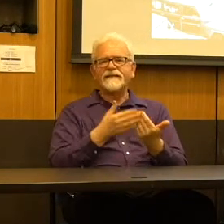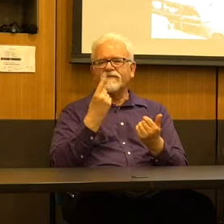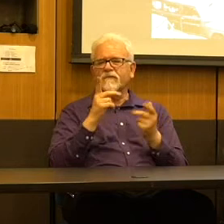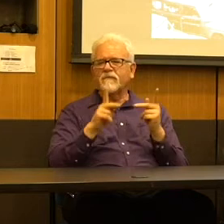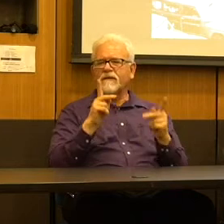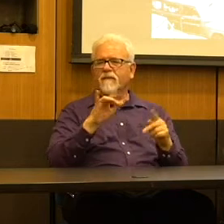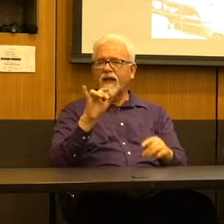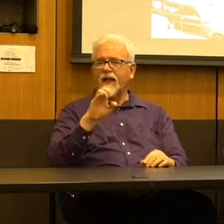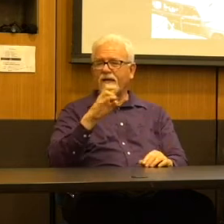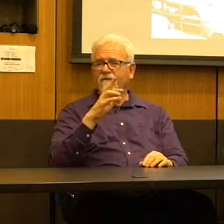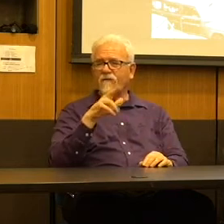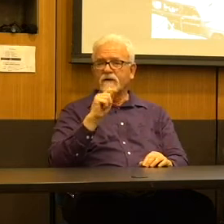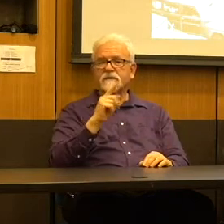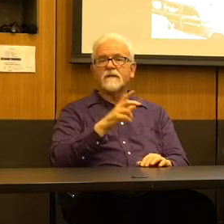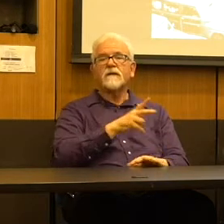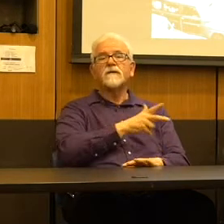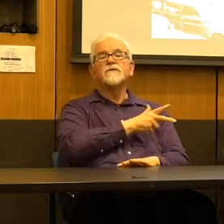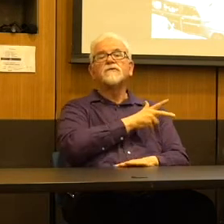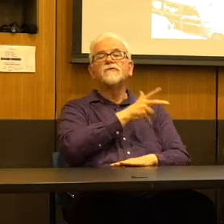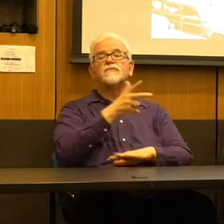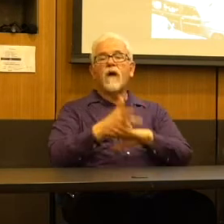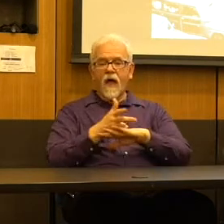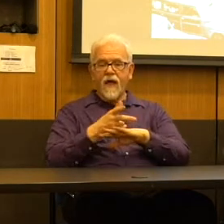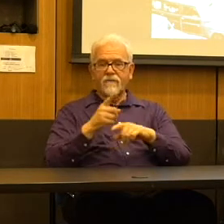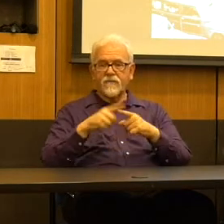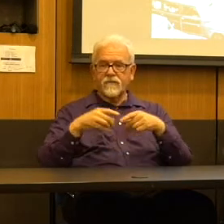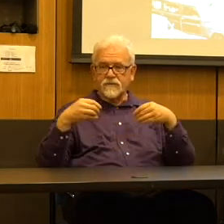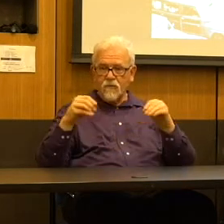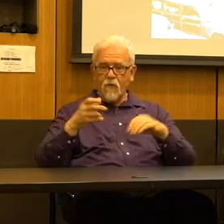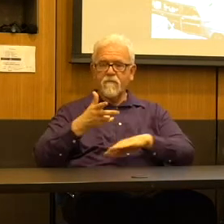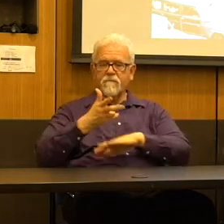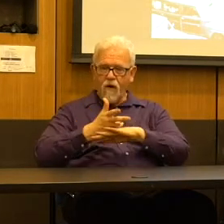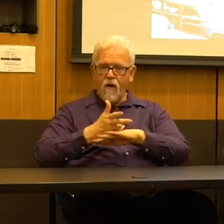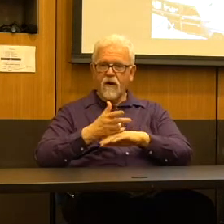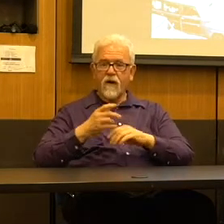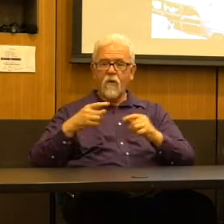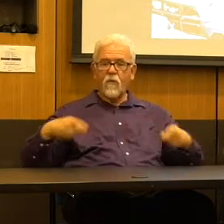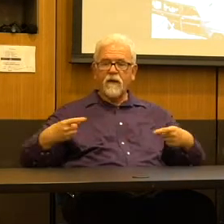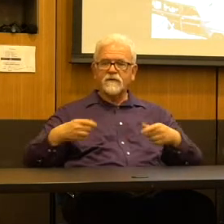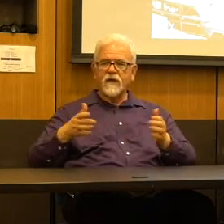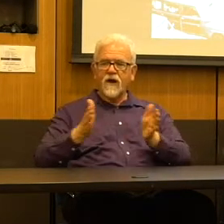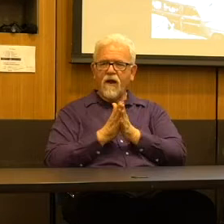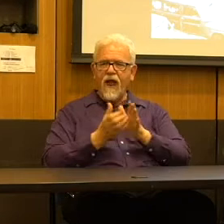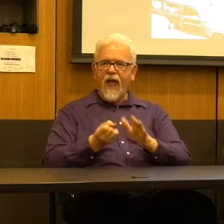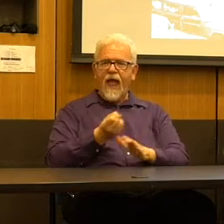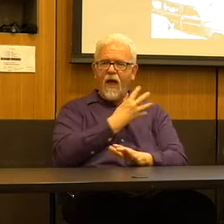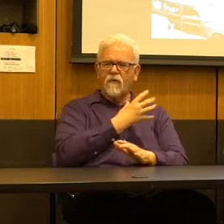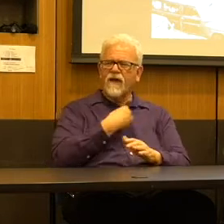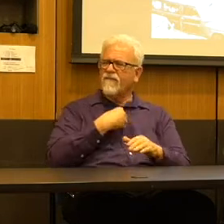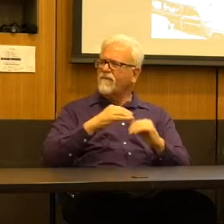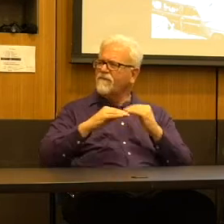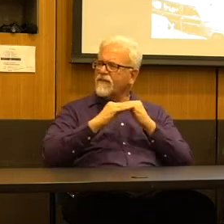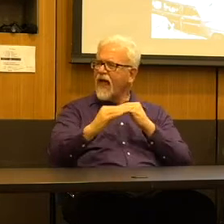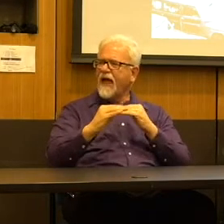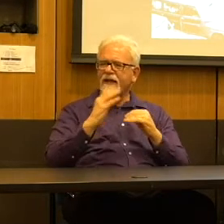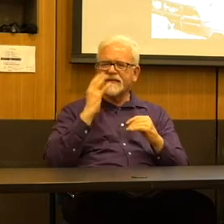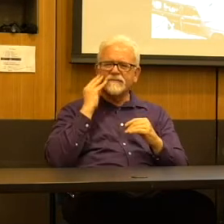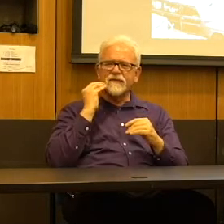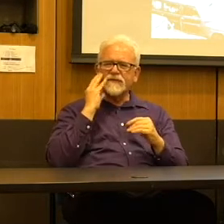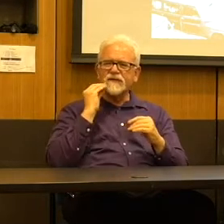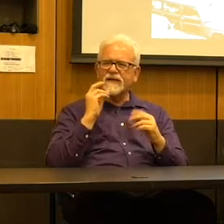you could take your car to the store, get your wheelchair out, and you've got this whole flat kind of experience. In fact, in this case,